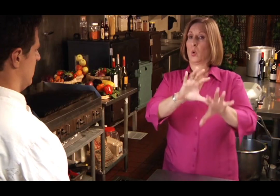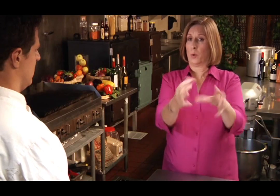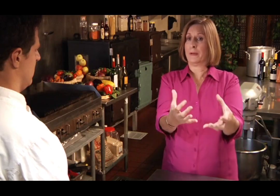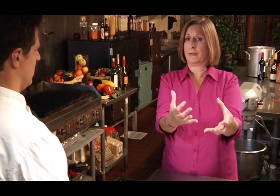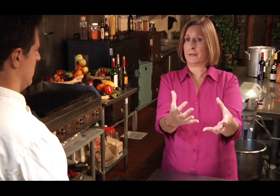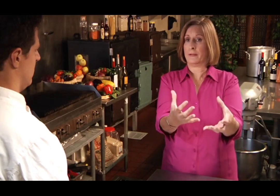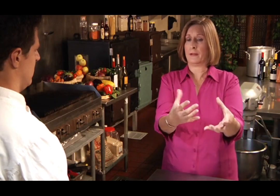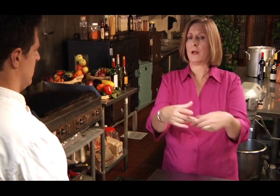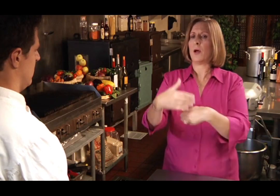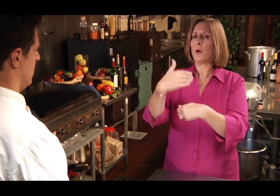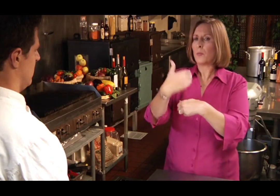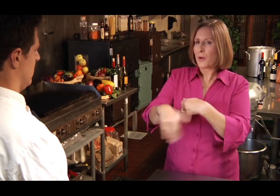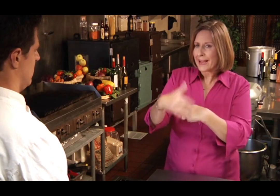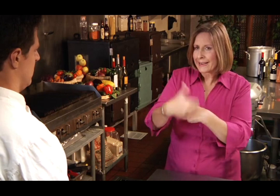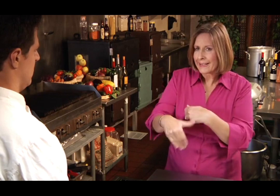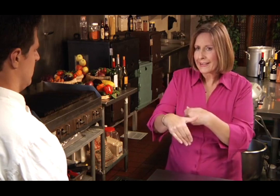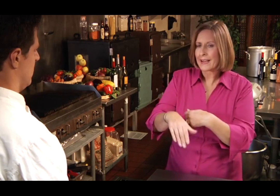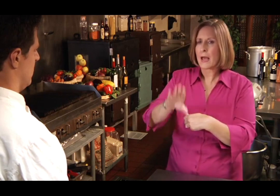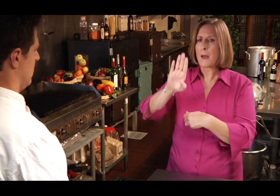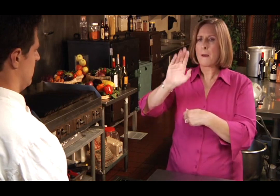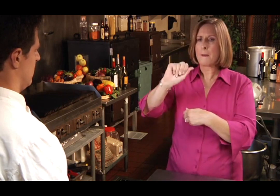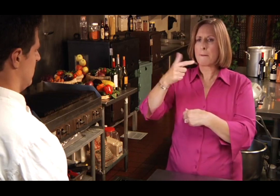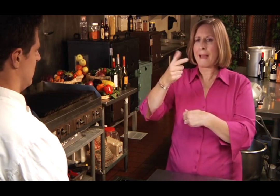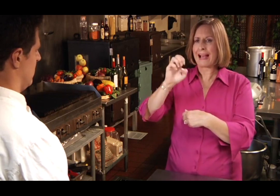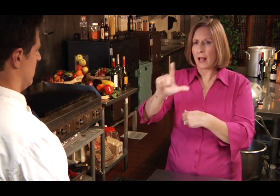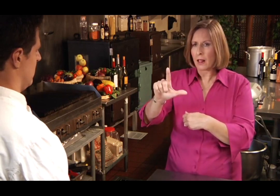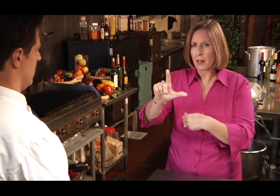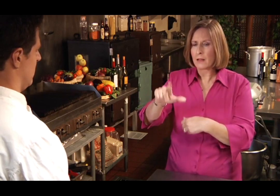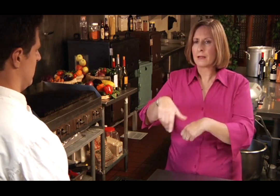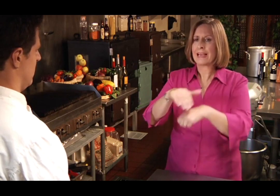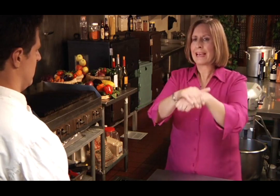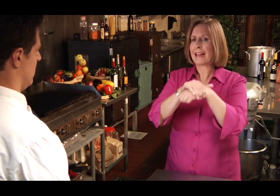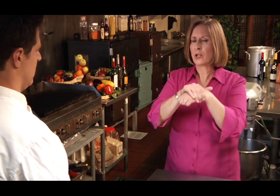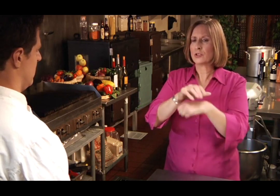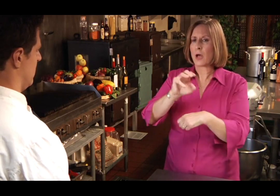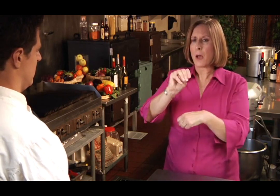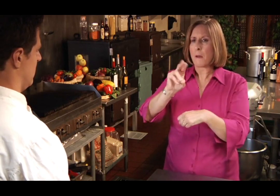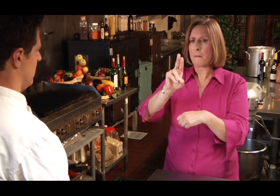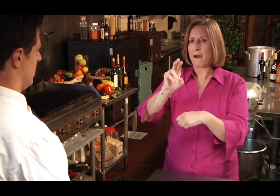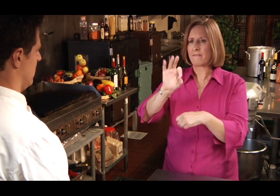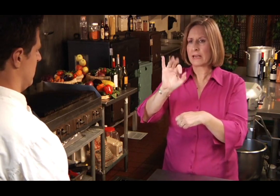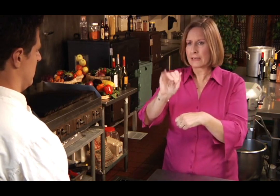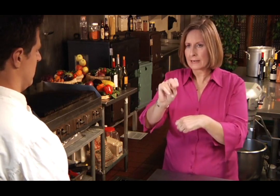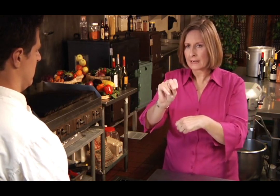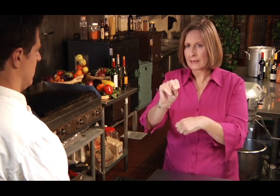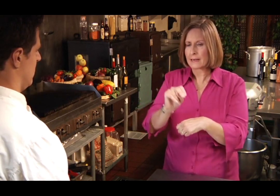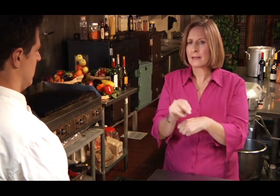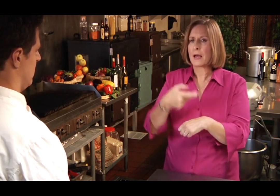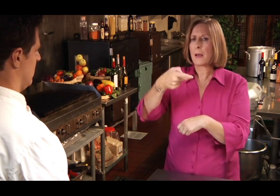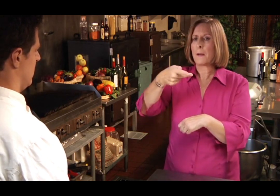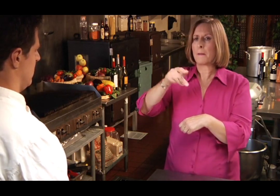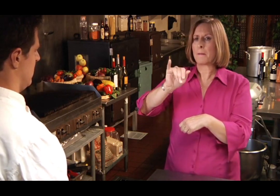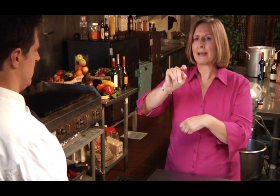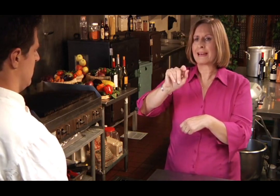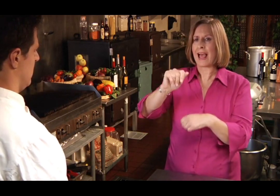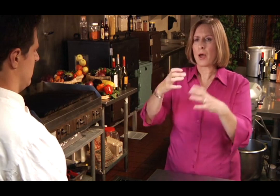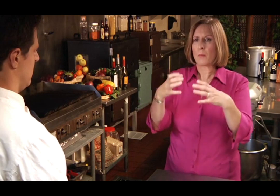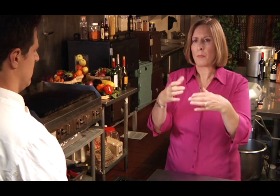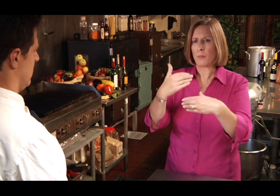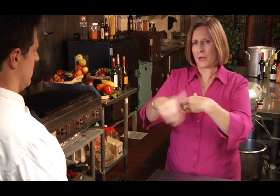That group includes bread, bagels, English muffins, pita bread,